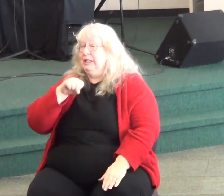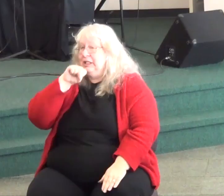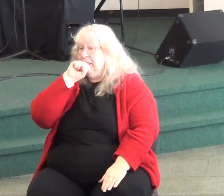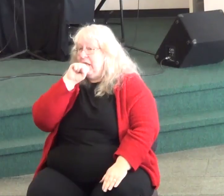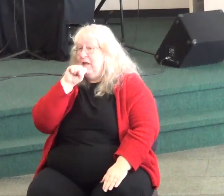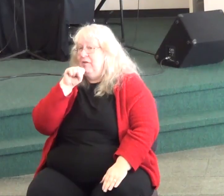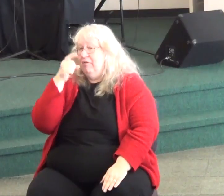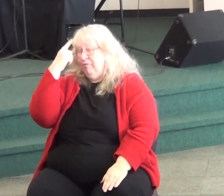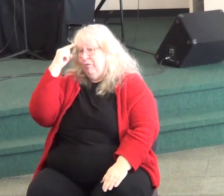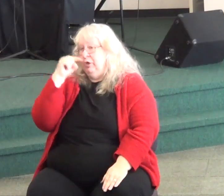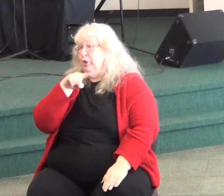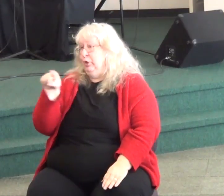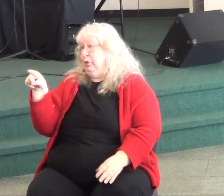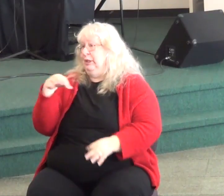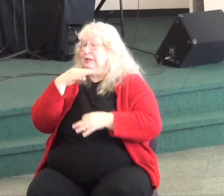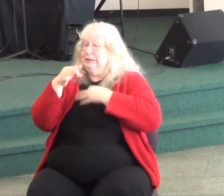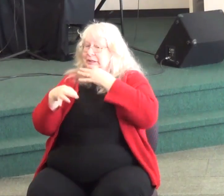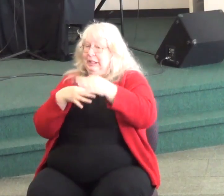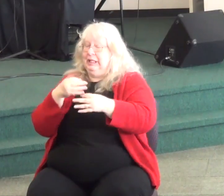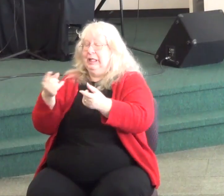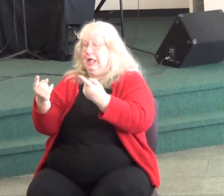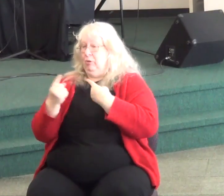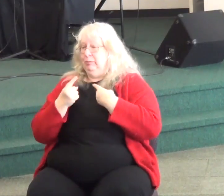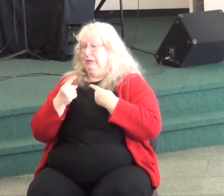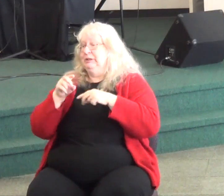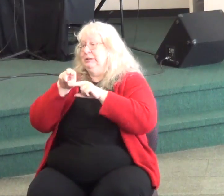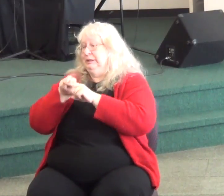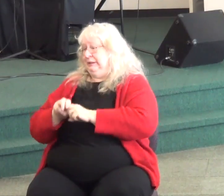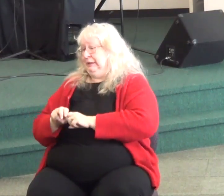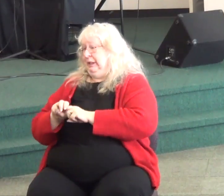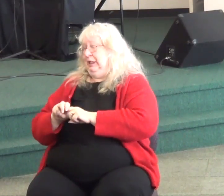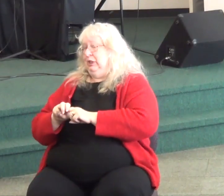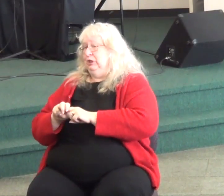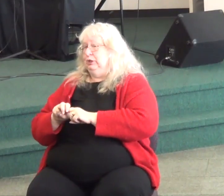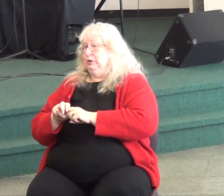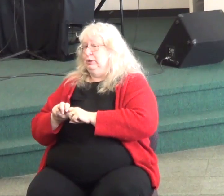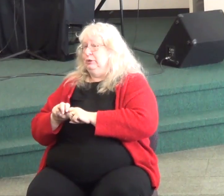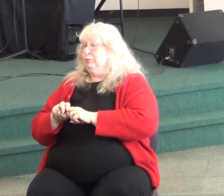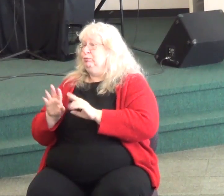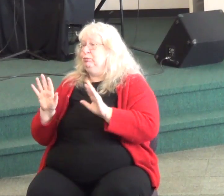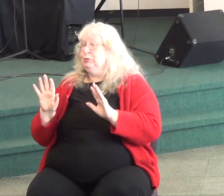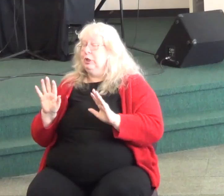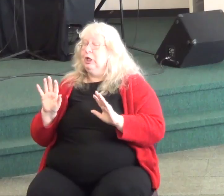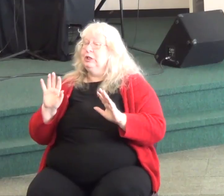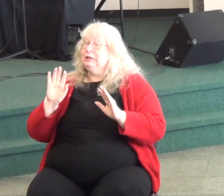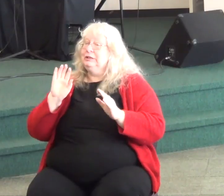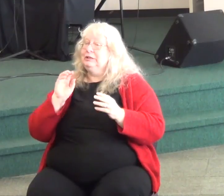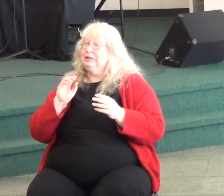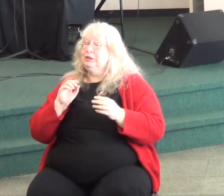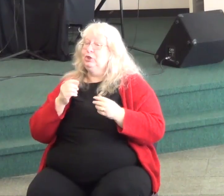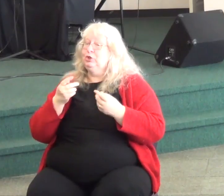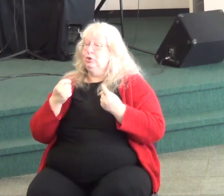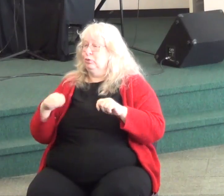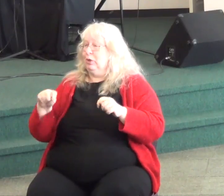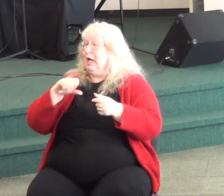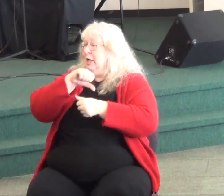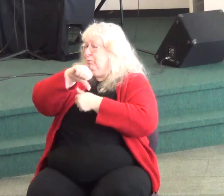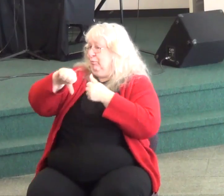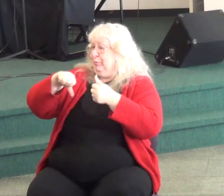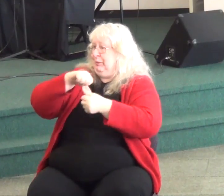sitting down, to mingle out there and talk to people. I need a couple people on the welcome center out